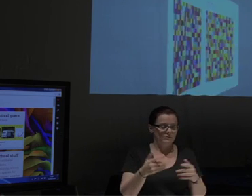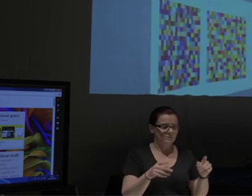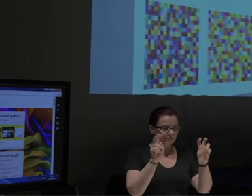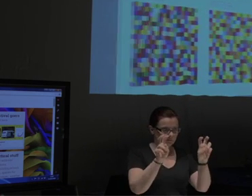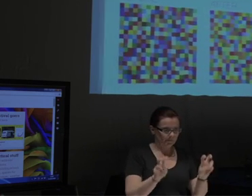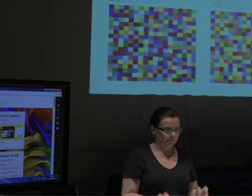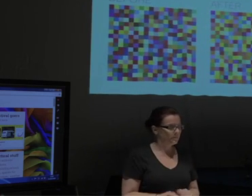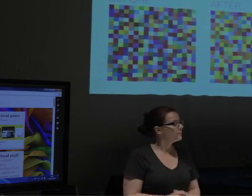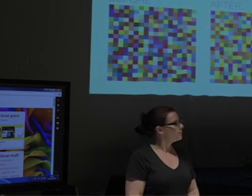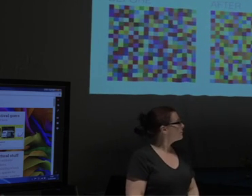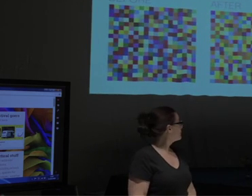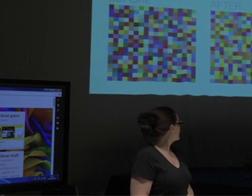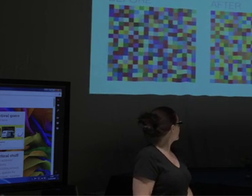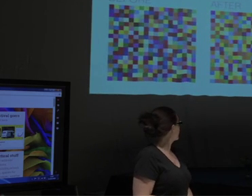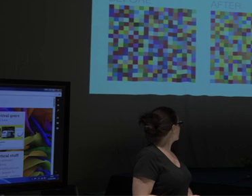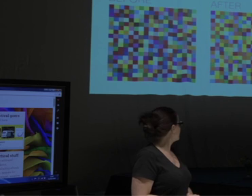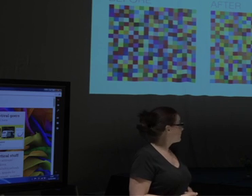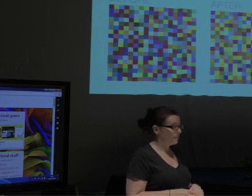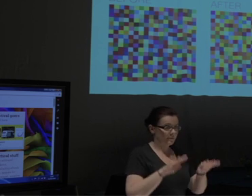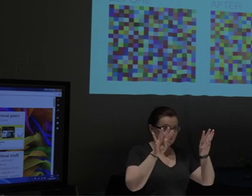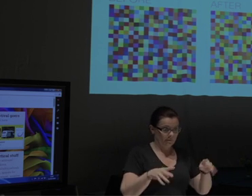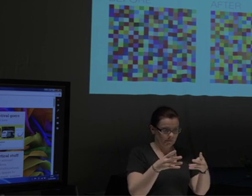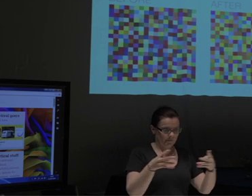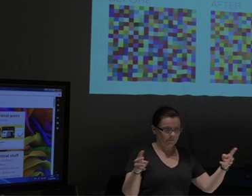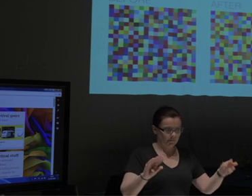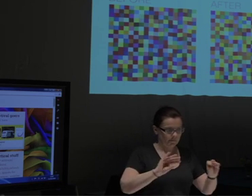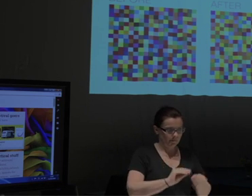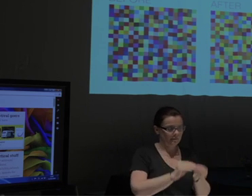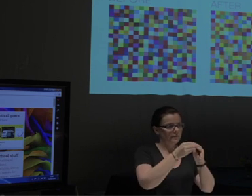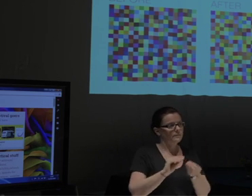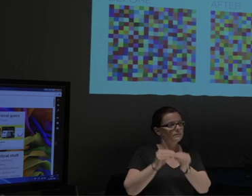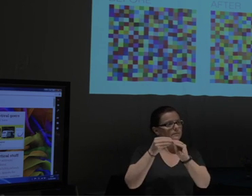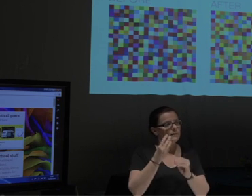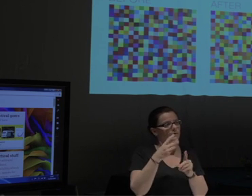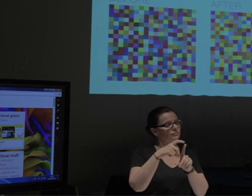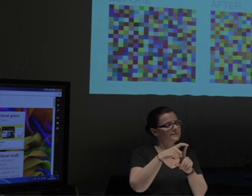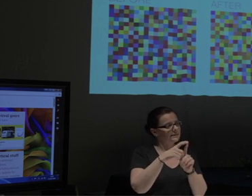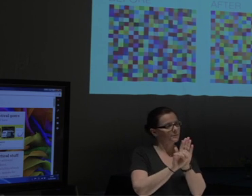These two grids will now form the basis for the 3D image.